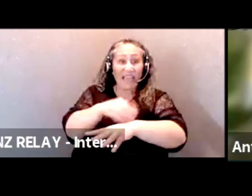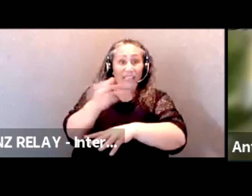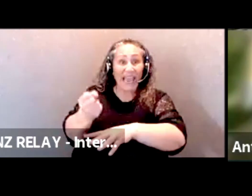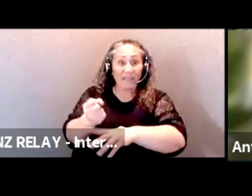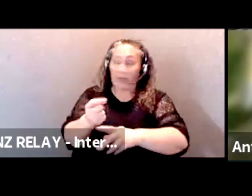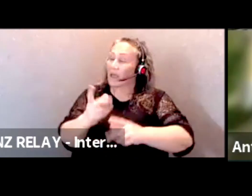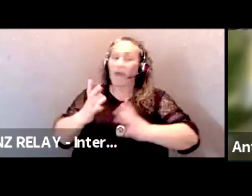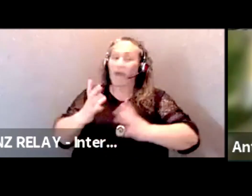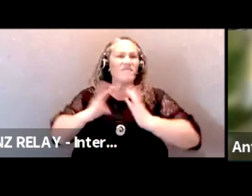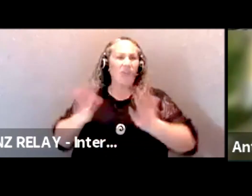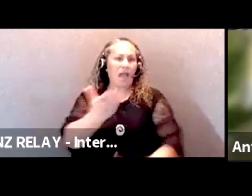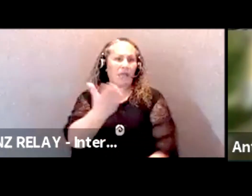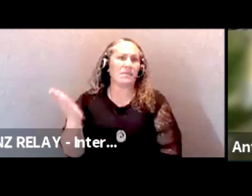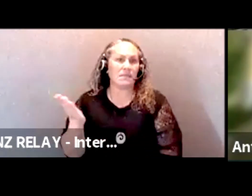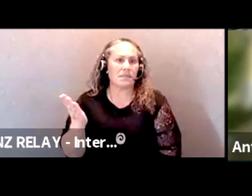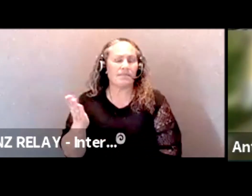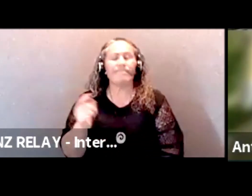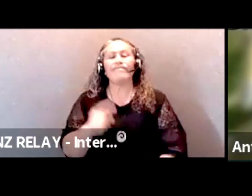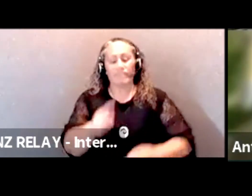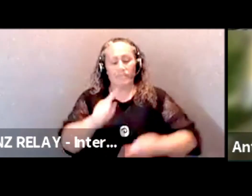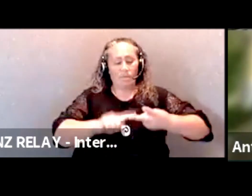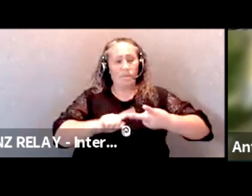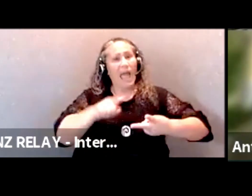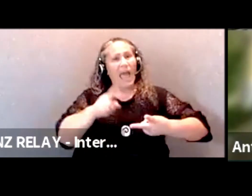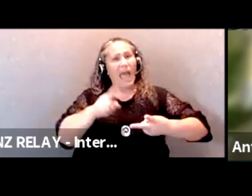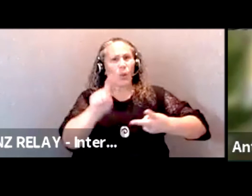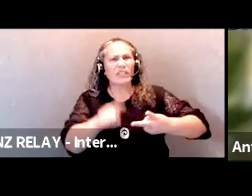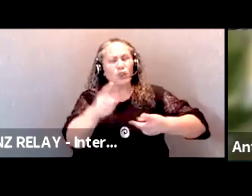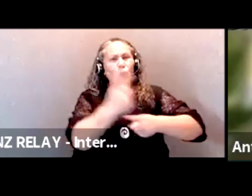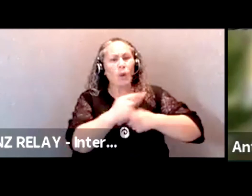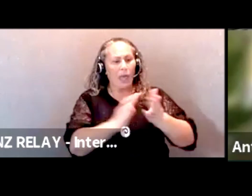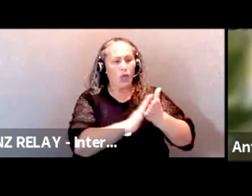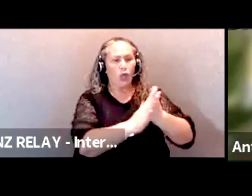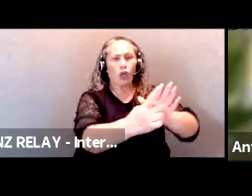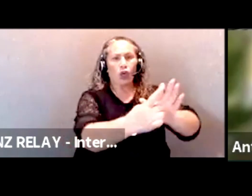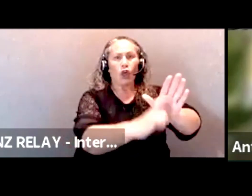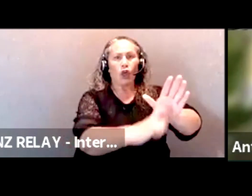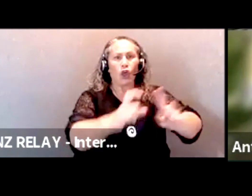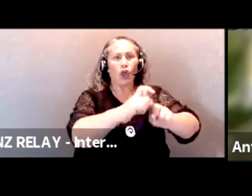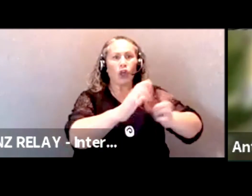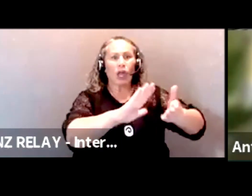The next question, I think, was around herd immunity.